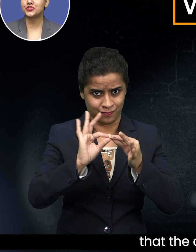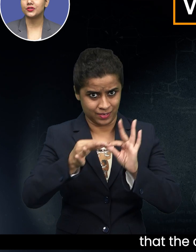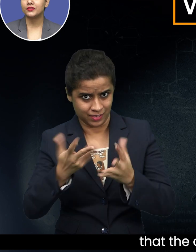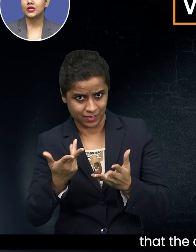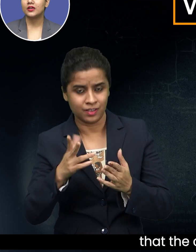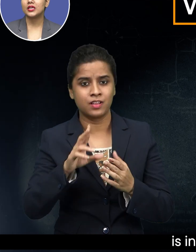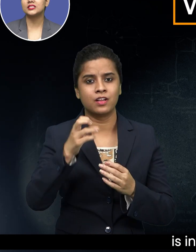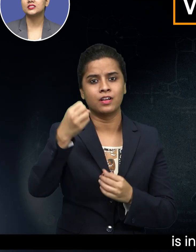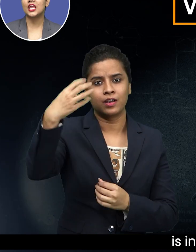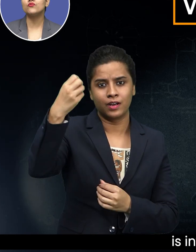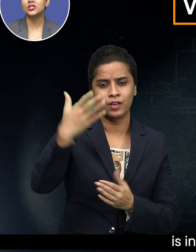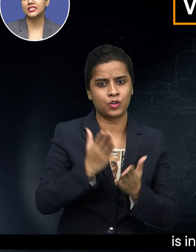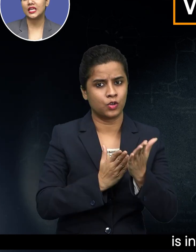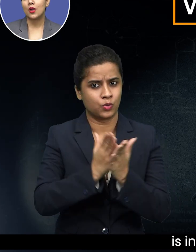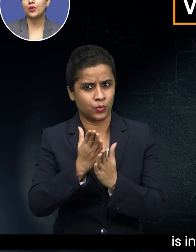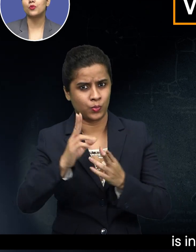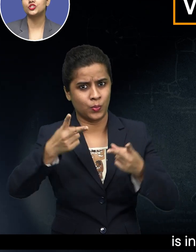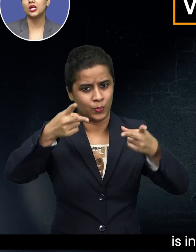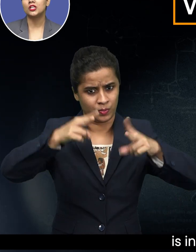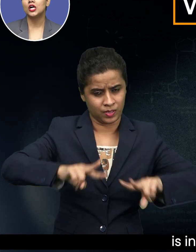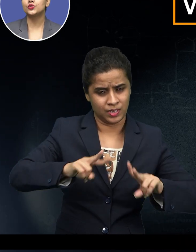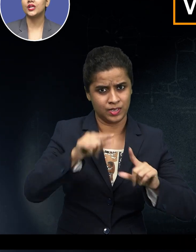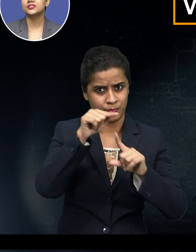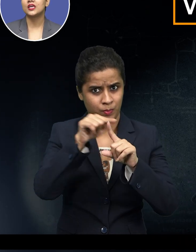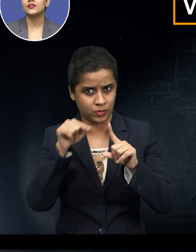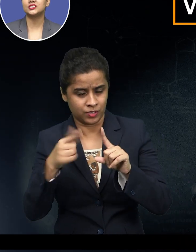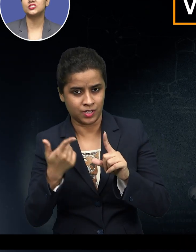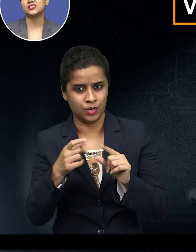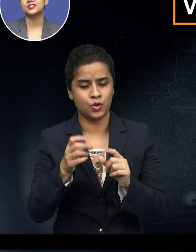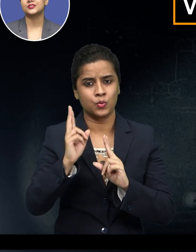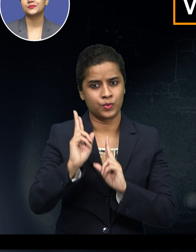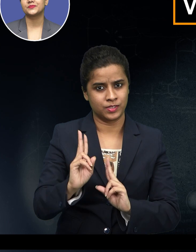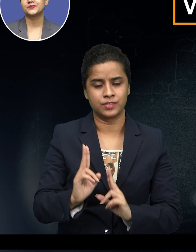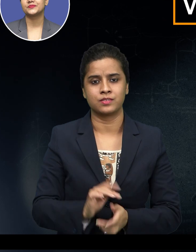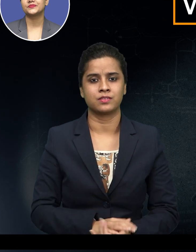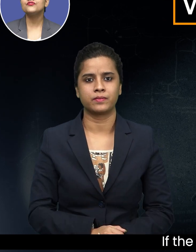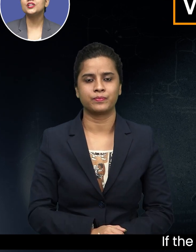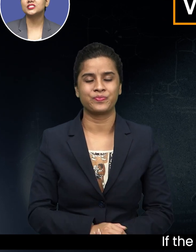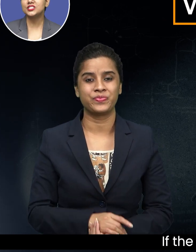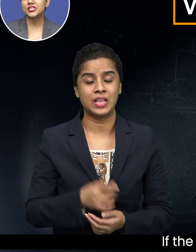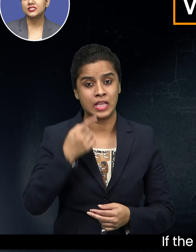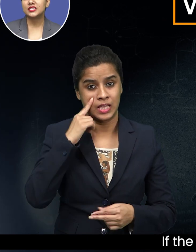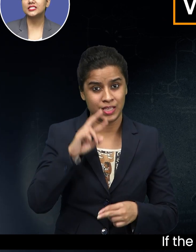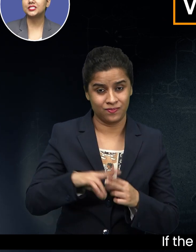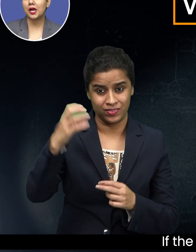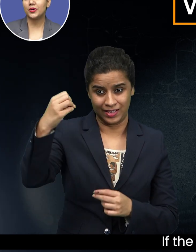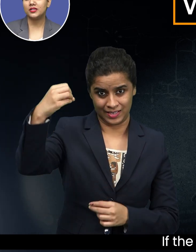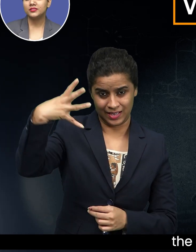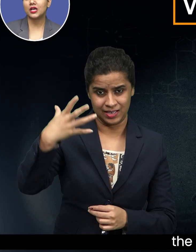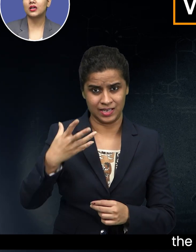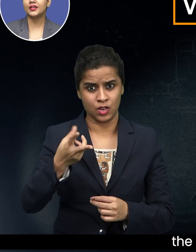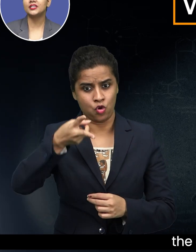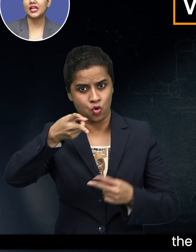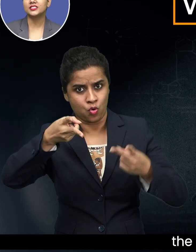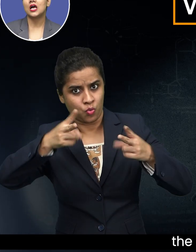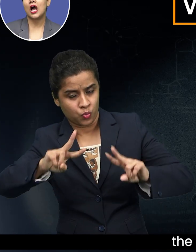a resistor is inversely proportional to its resistance. If the resistance is doubled,